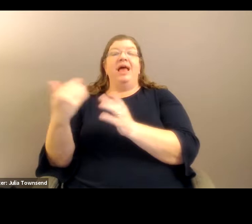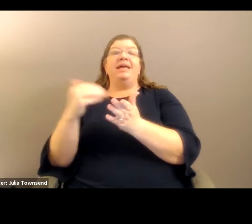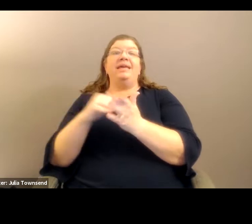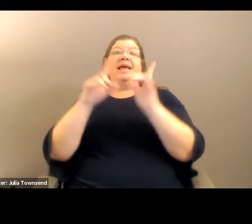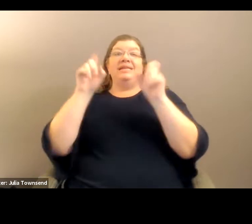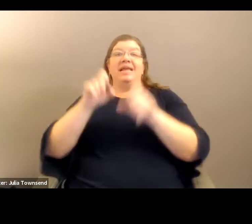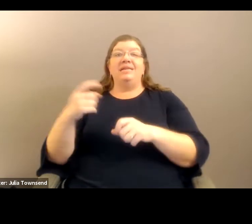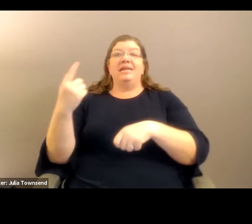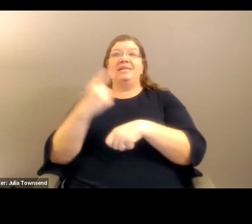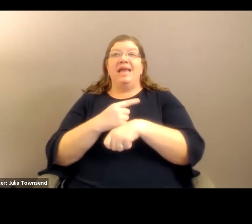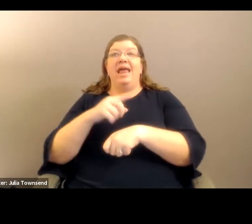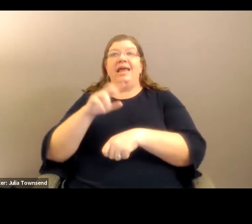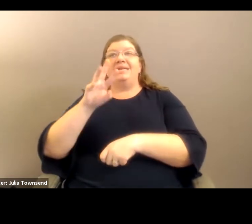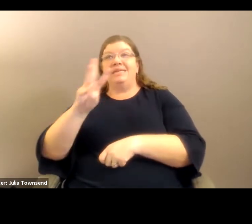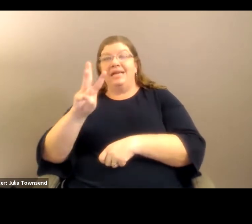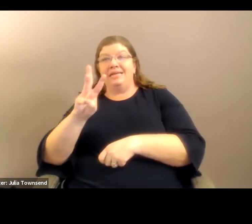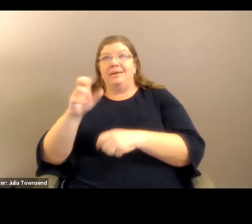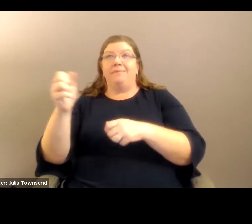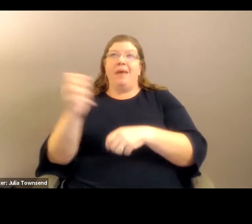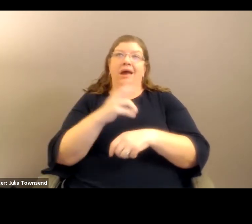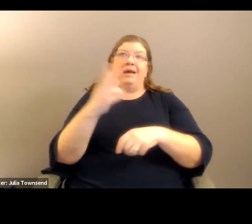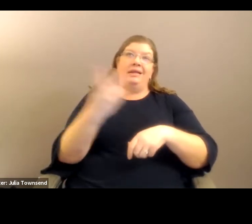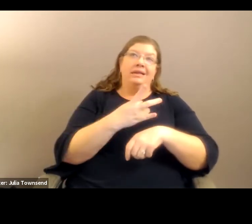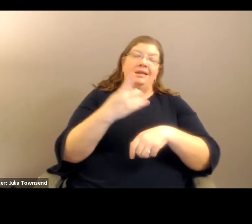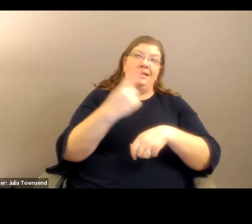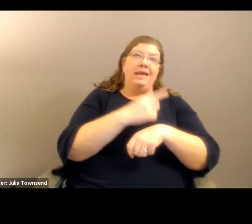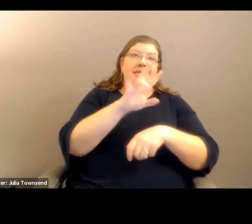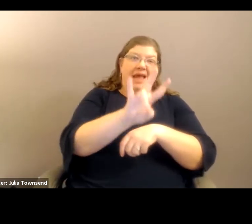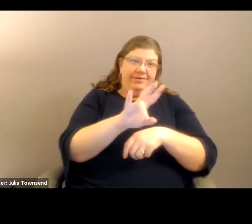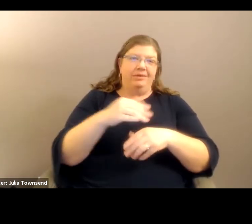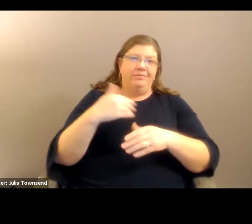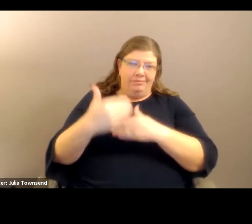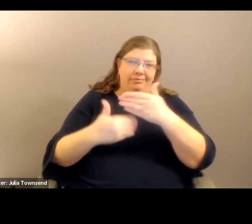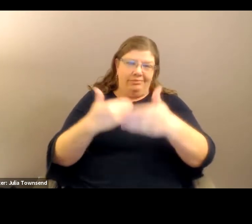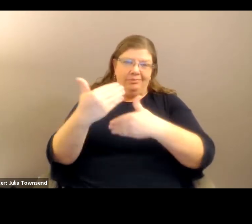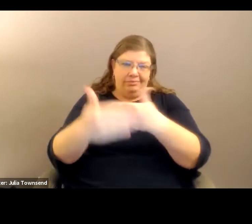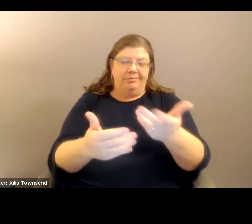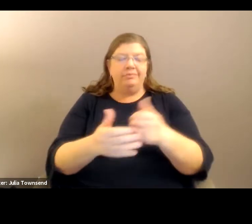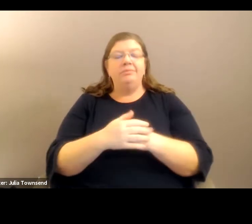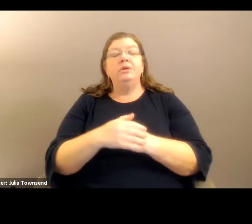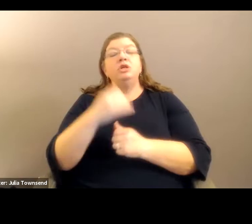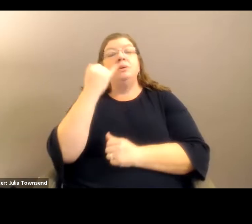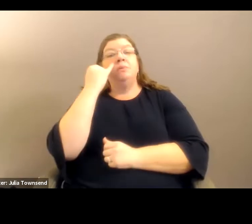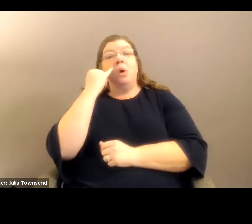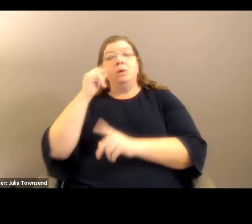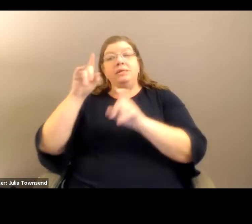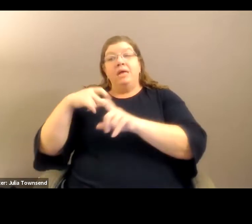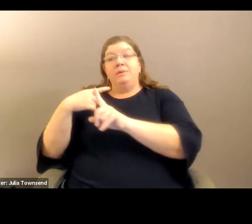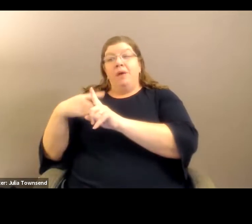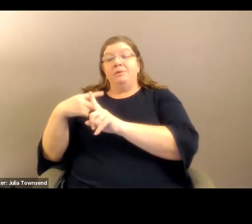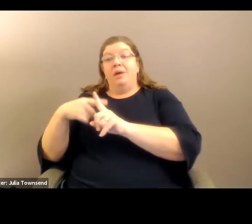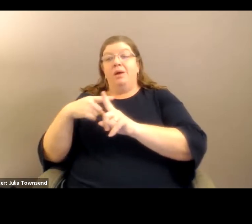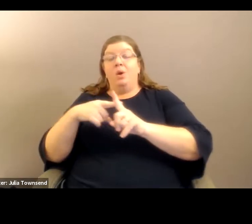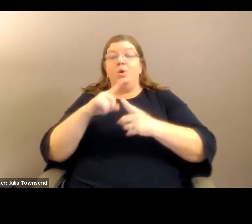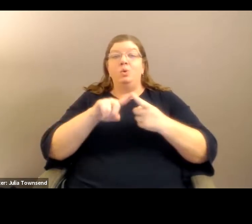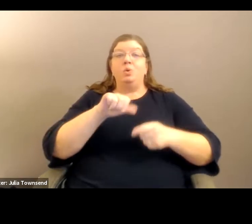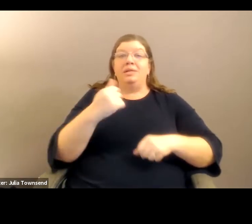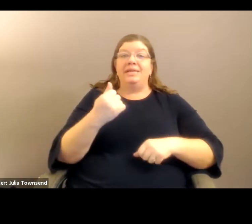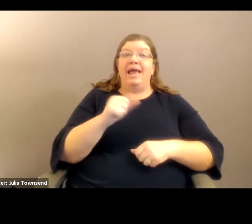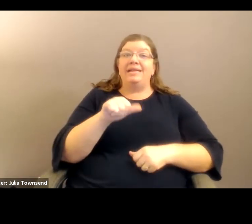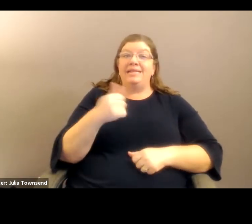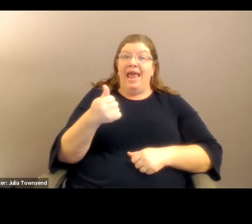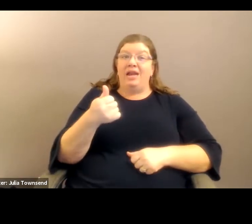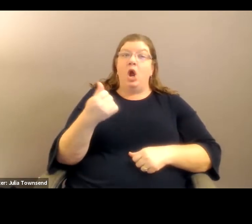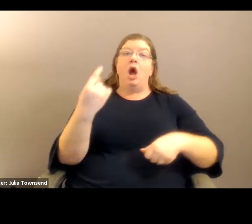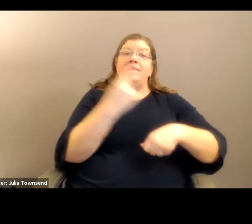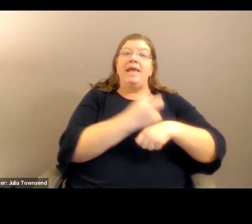6 and come back day 7 and so on. If they test positive all the way to day 10, on day 11, they can just show up.